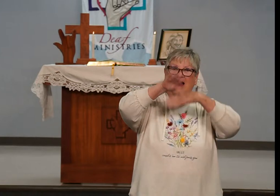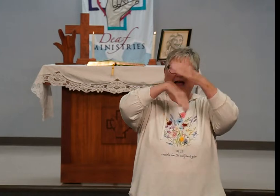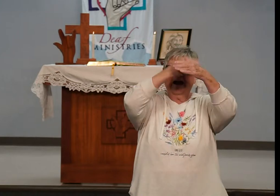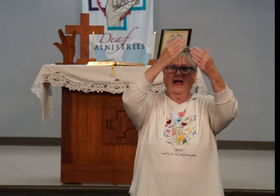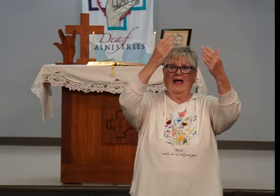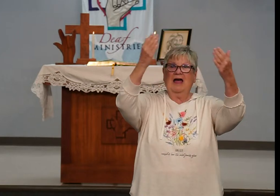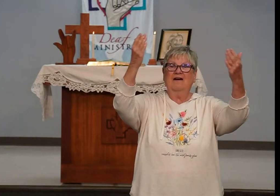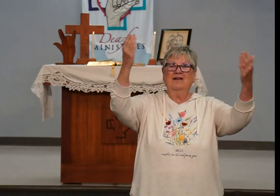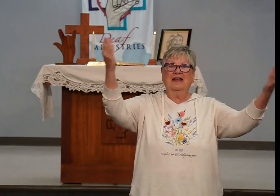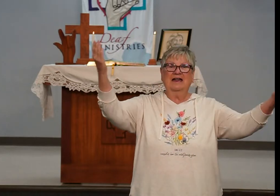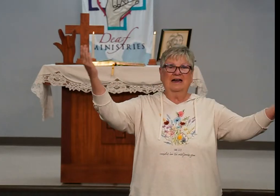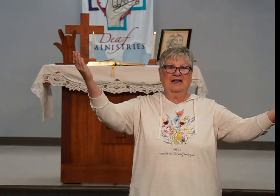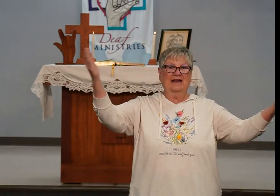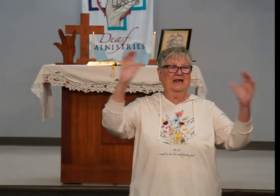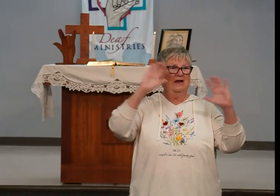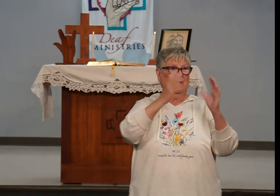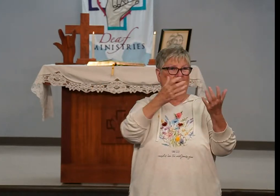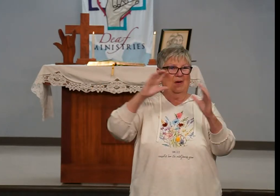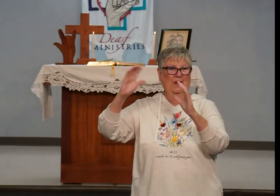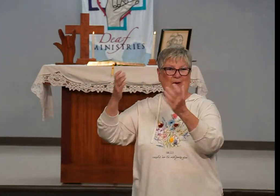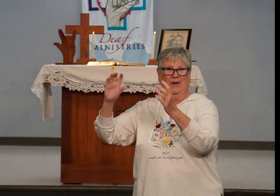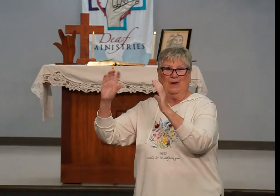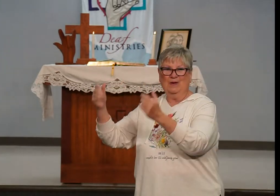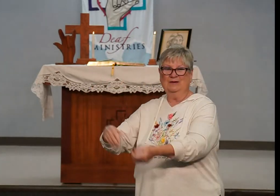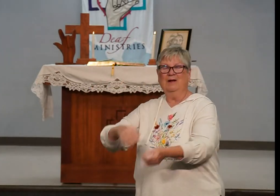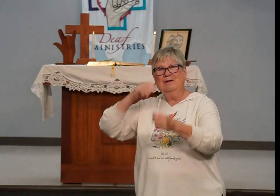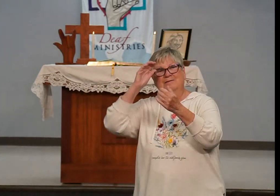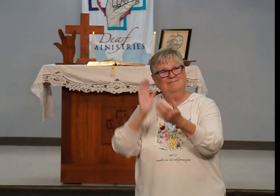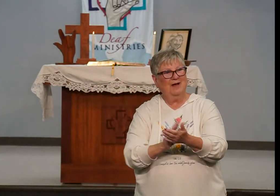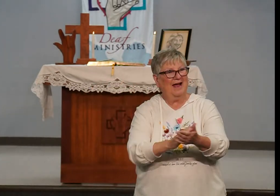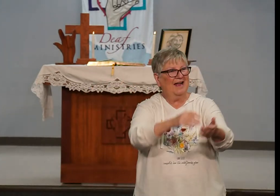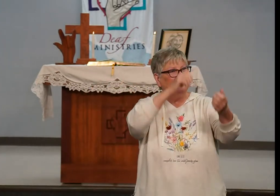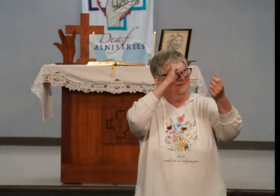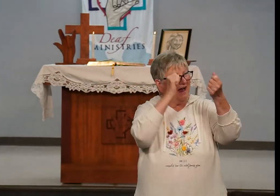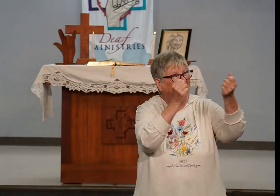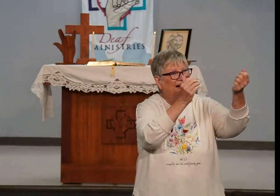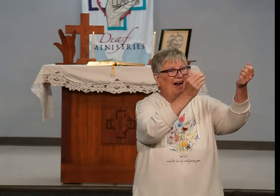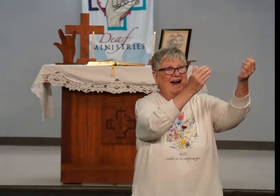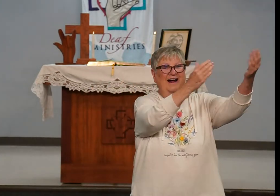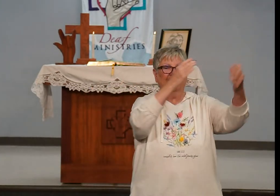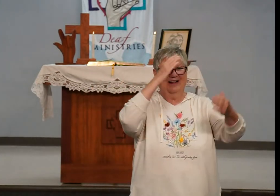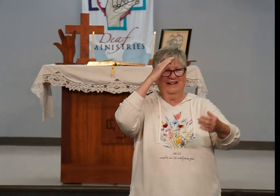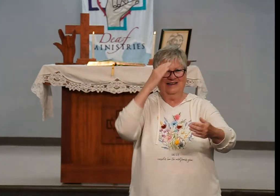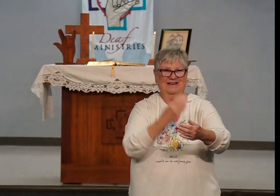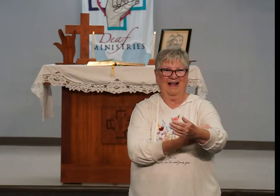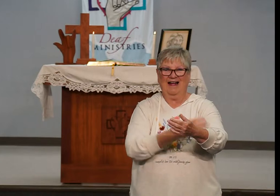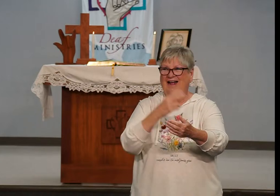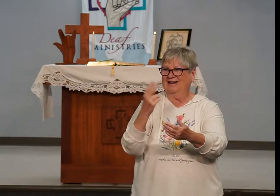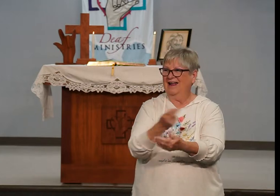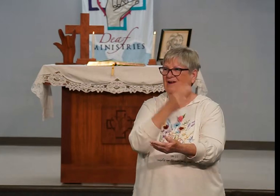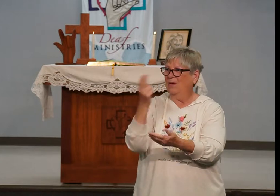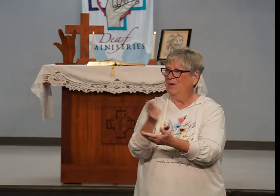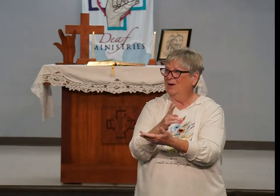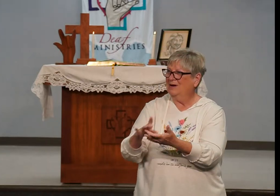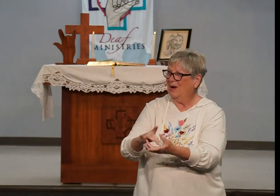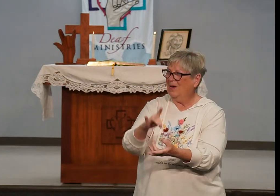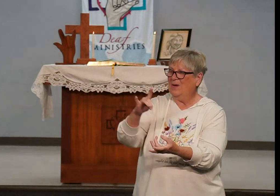you heavenly hosts. Praise Father, Son, and